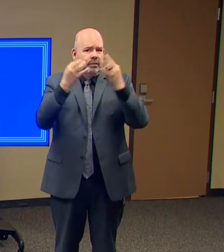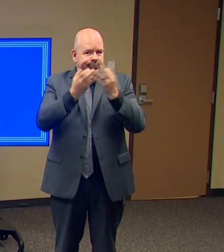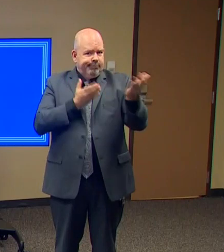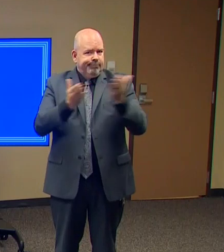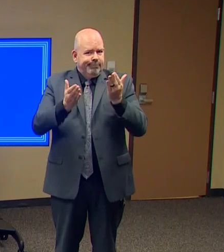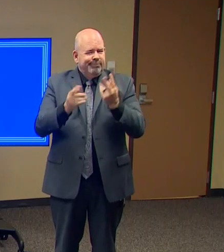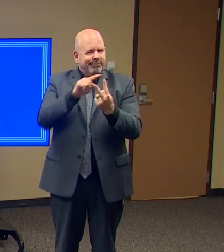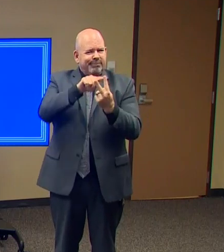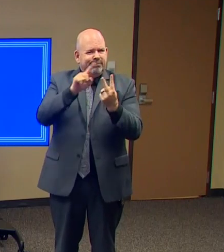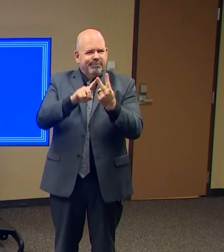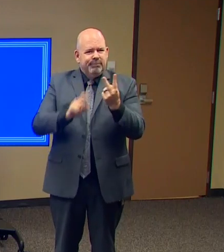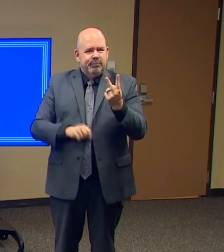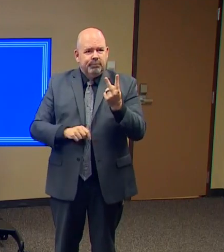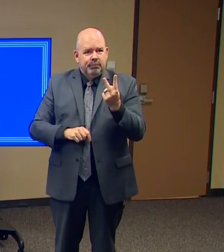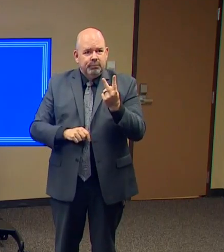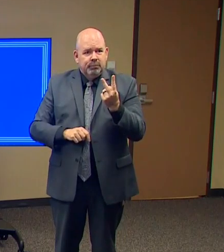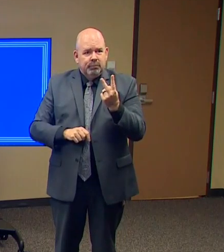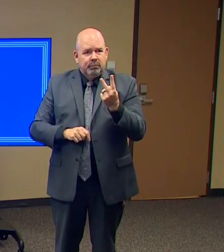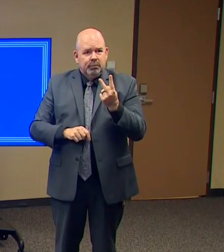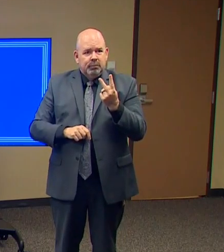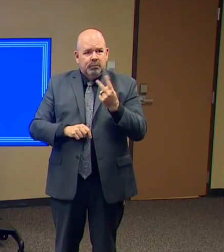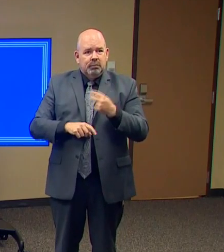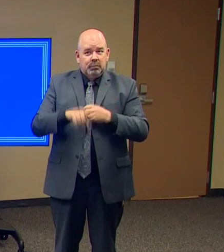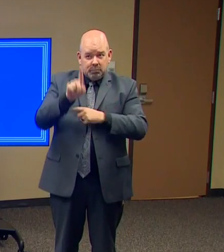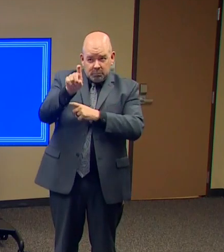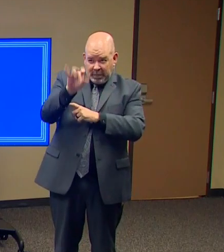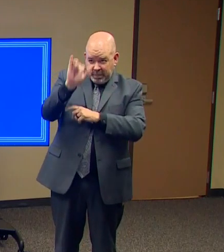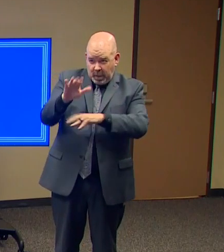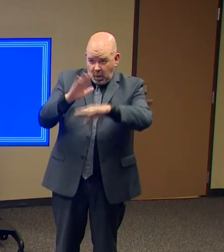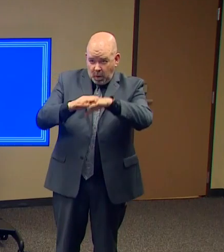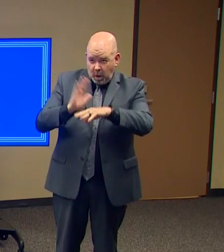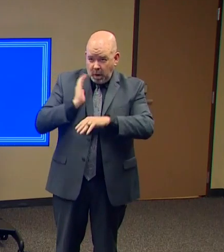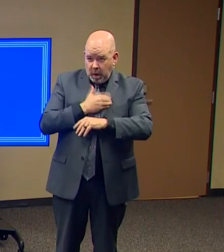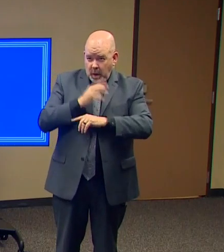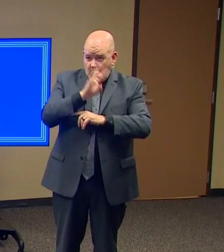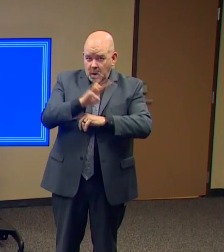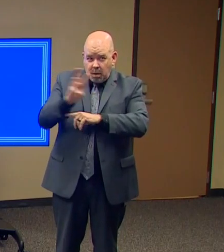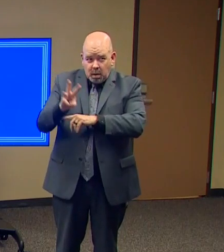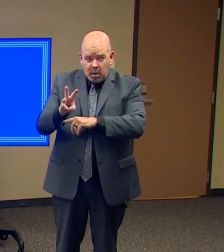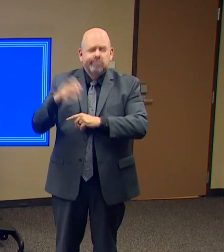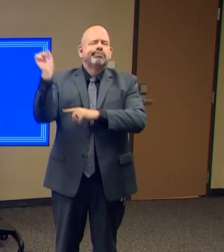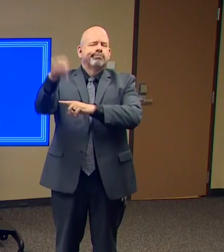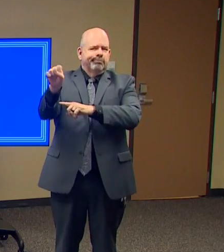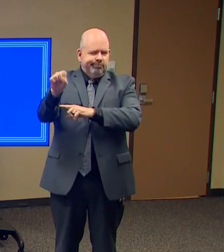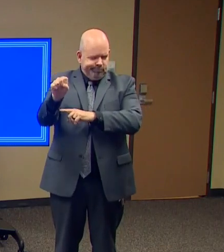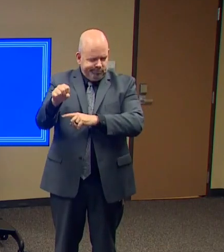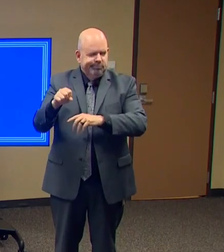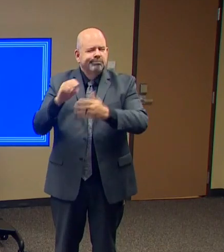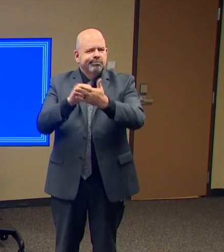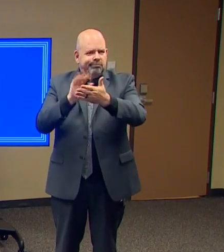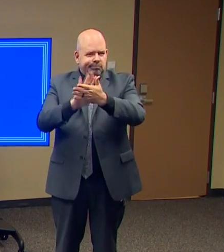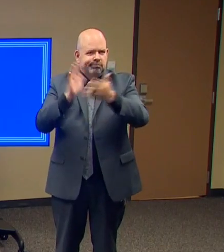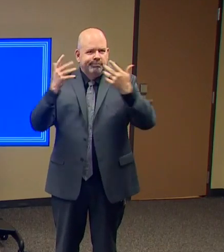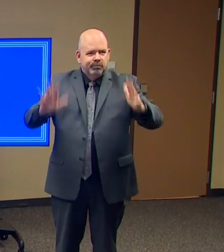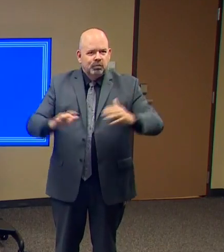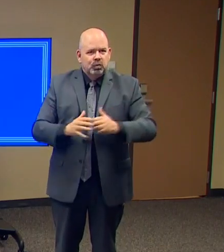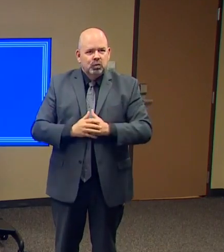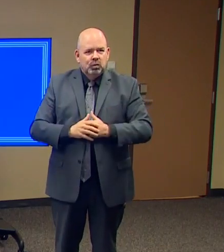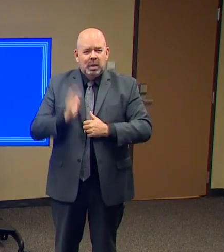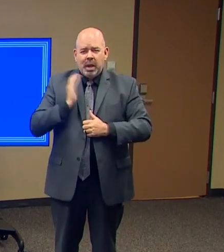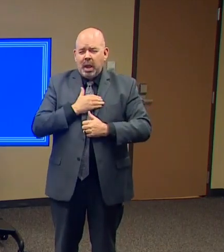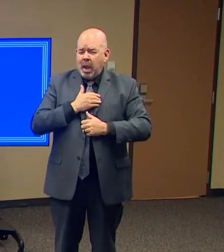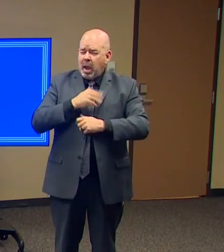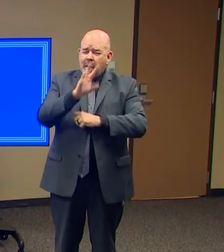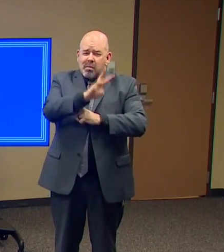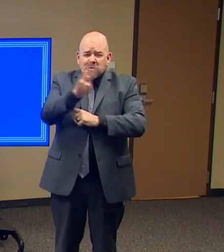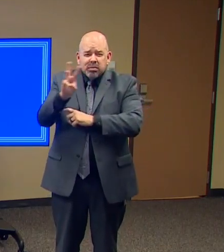that also on DallasCountyCovid.org? It is. And so you can go to, it's a one-stop shop. You can go to DallasCountyCovid.org to